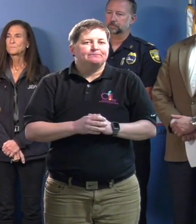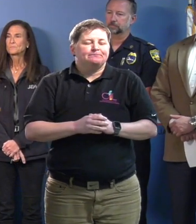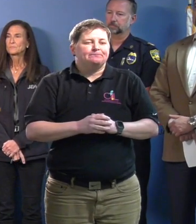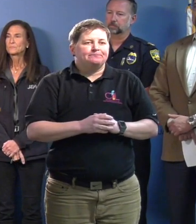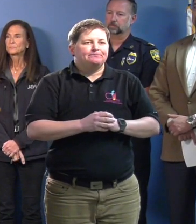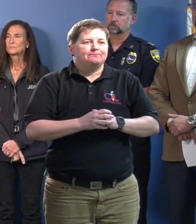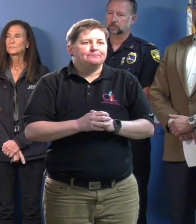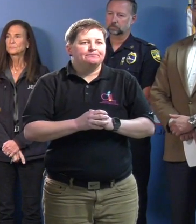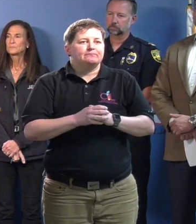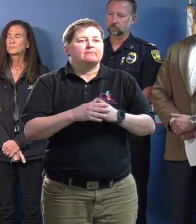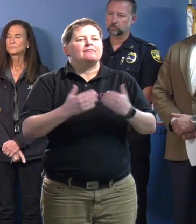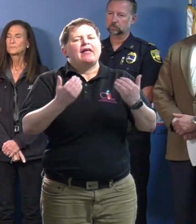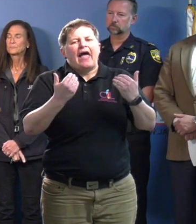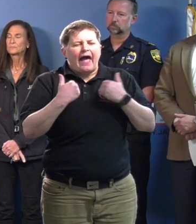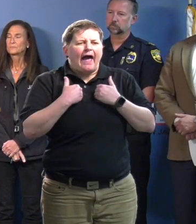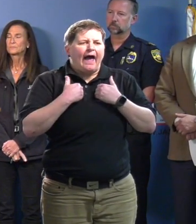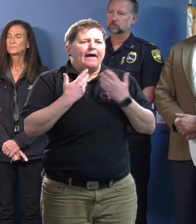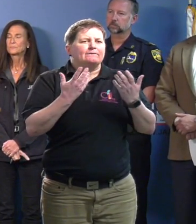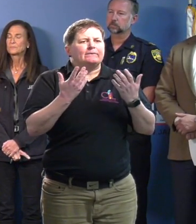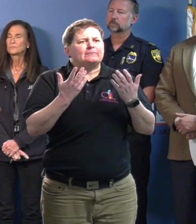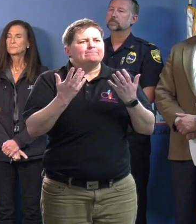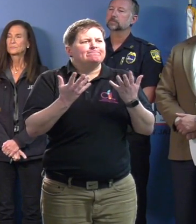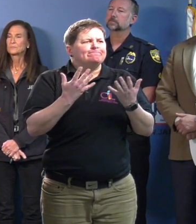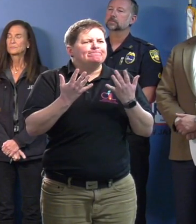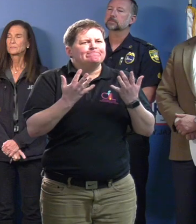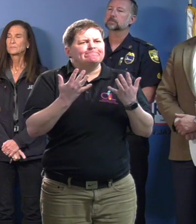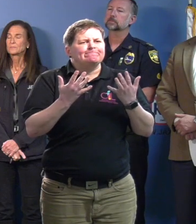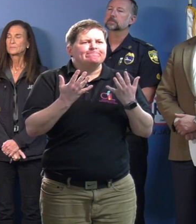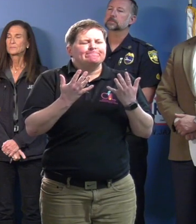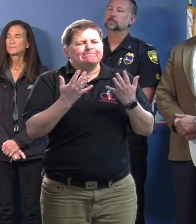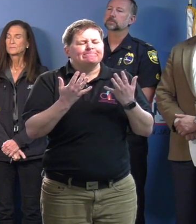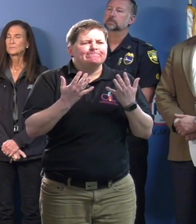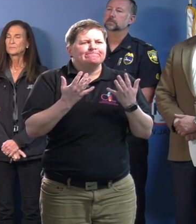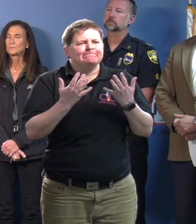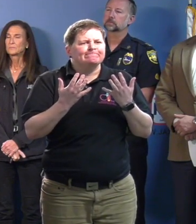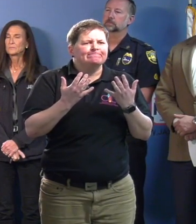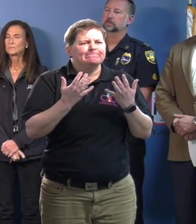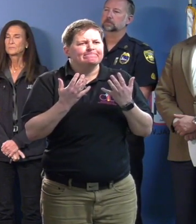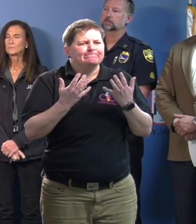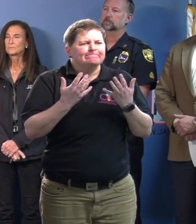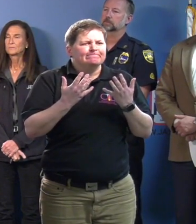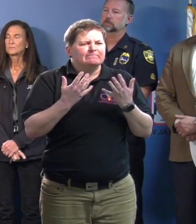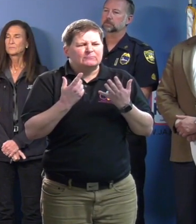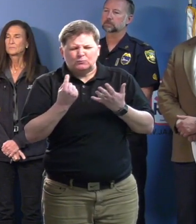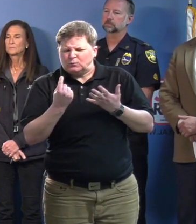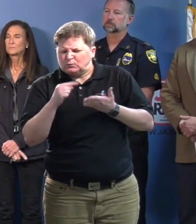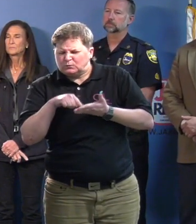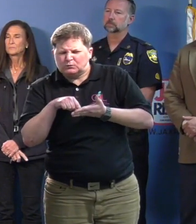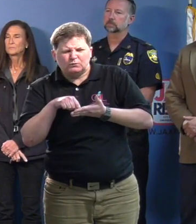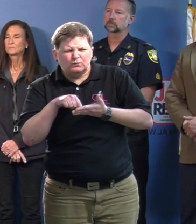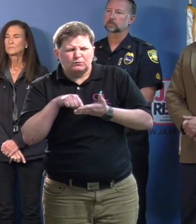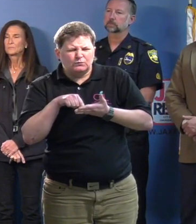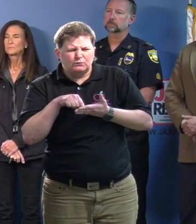We have approached to, what is this? Let's see.